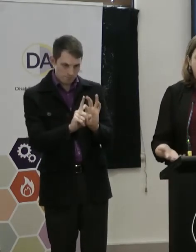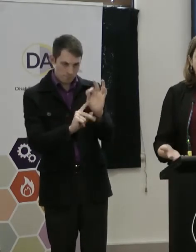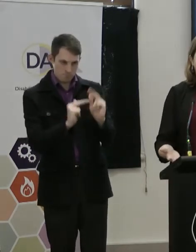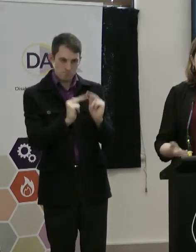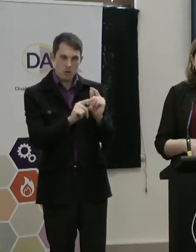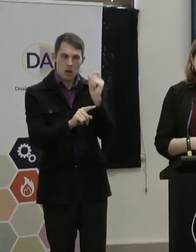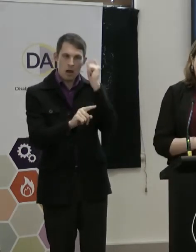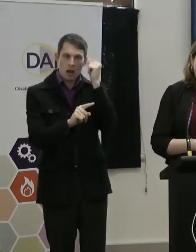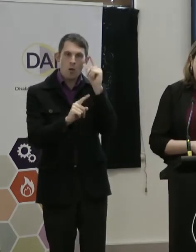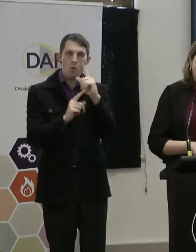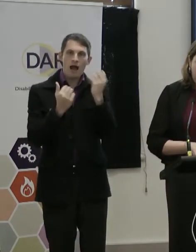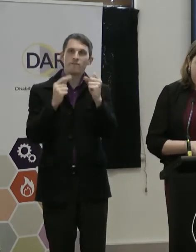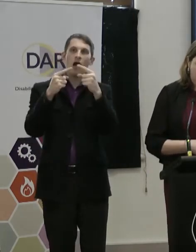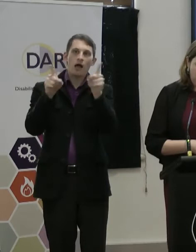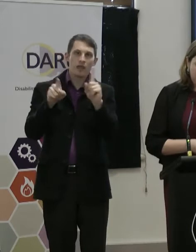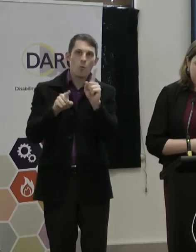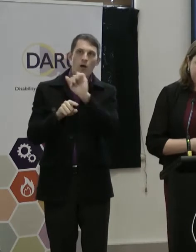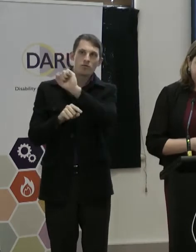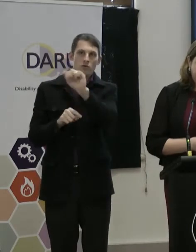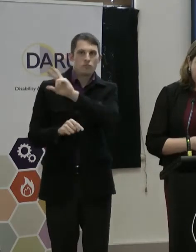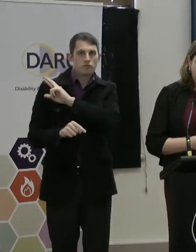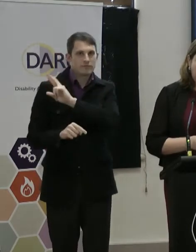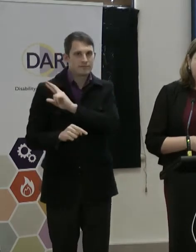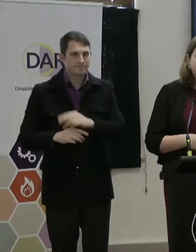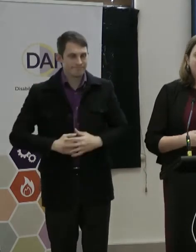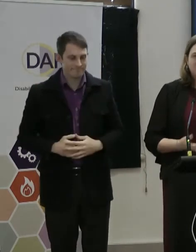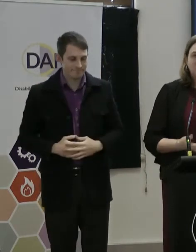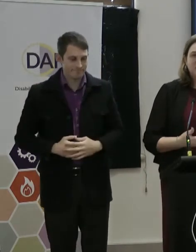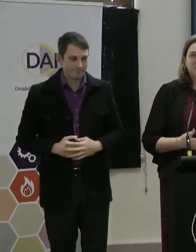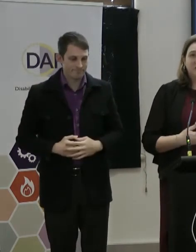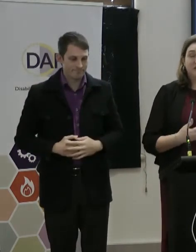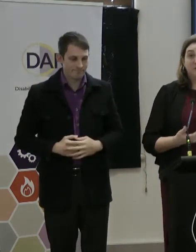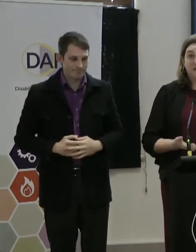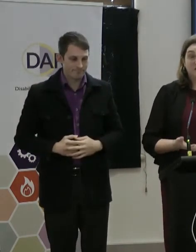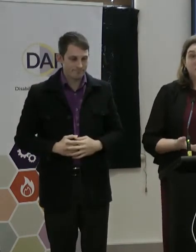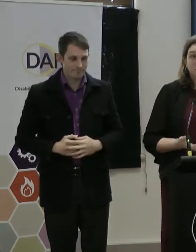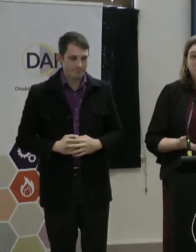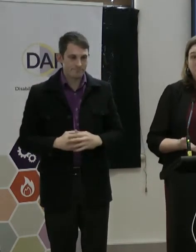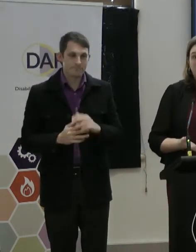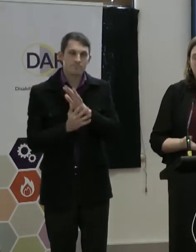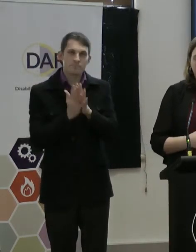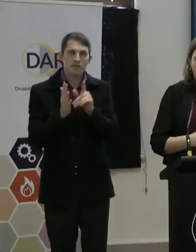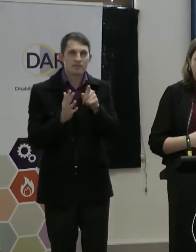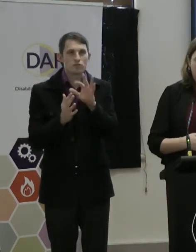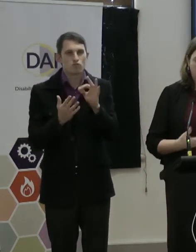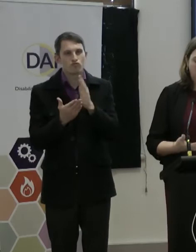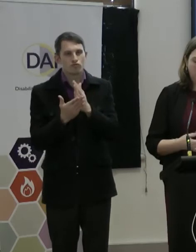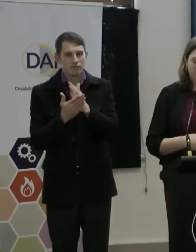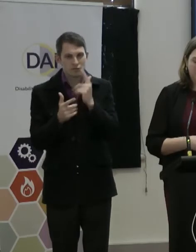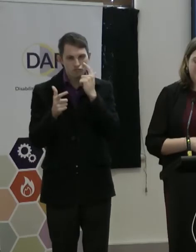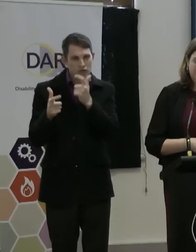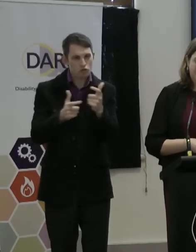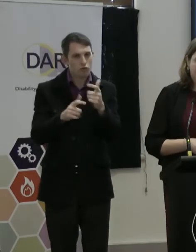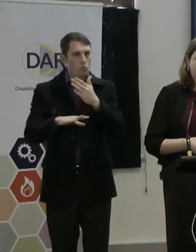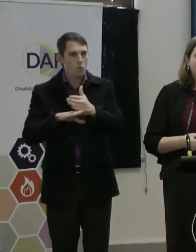what is required of a service provider and their workers. So that's not necessarily a regulatory function that we provide or